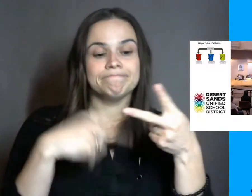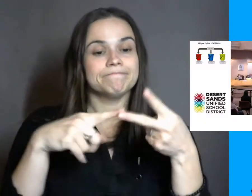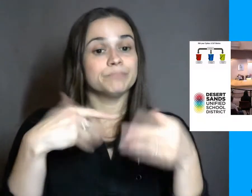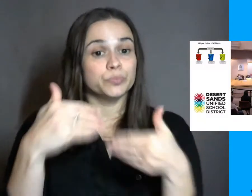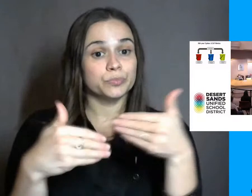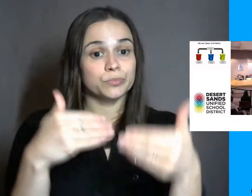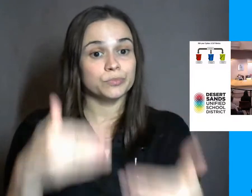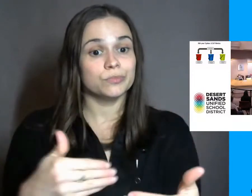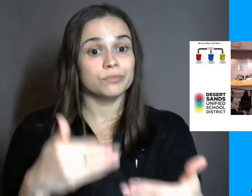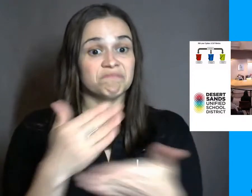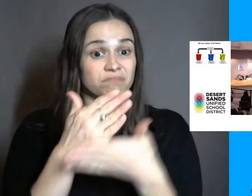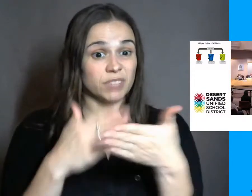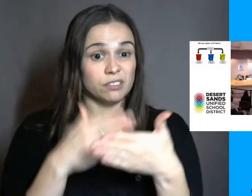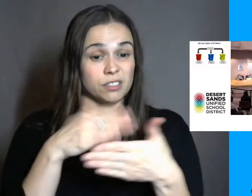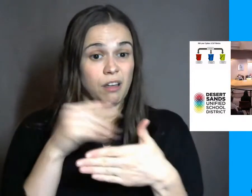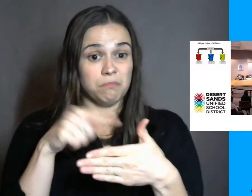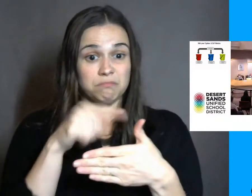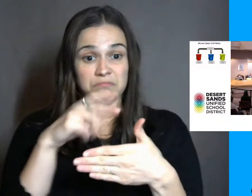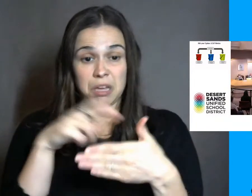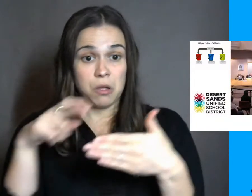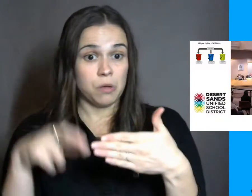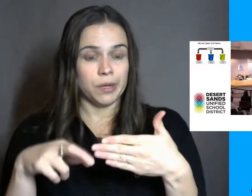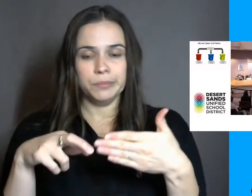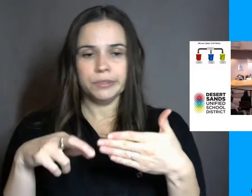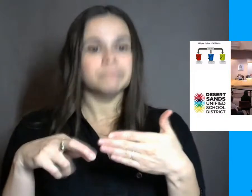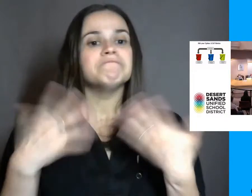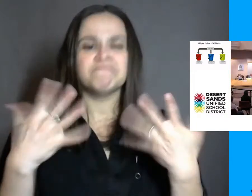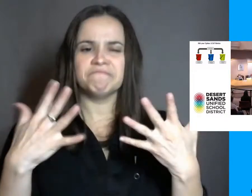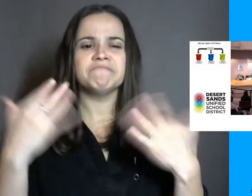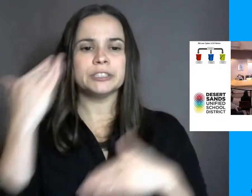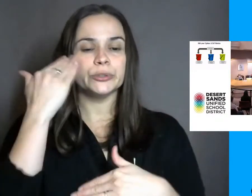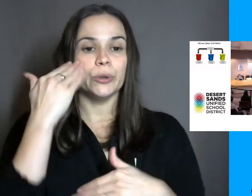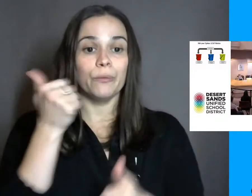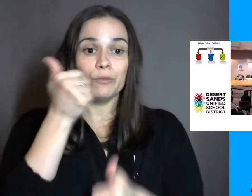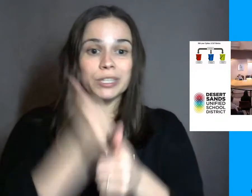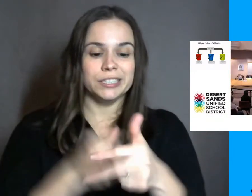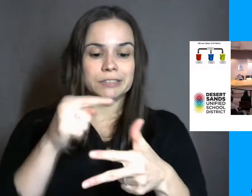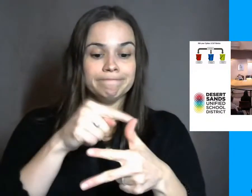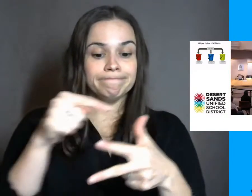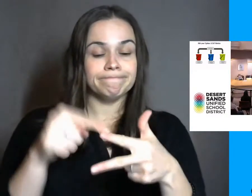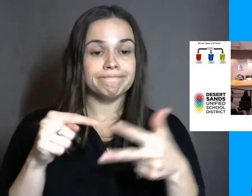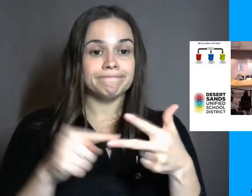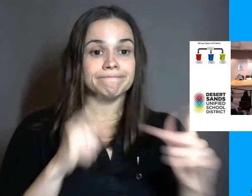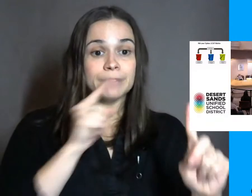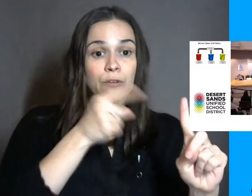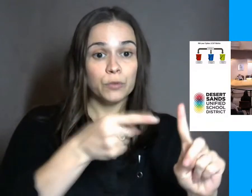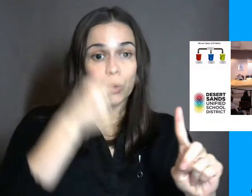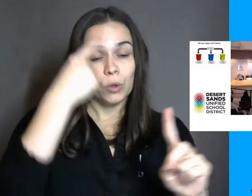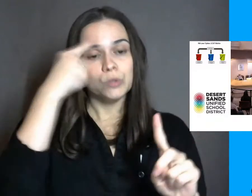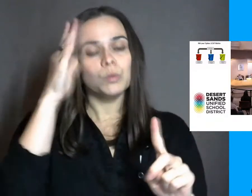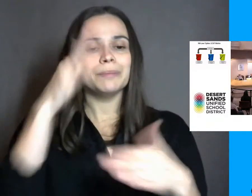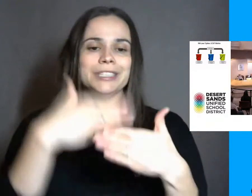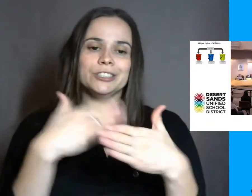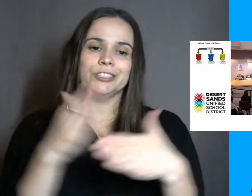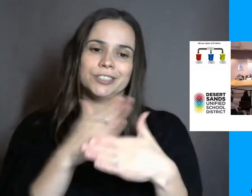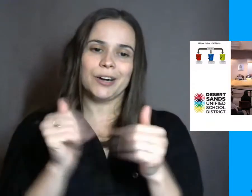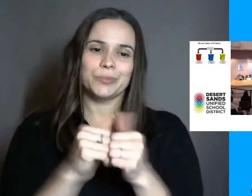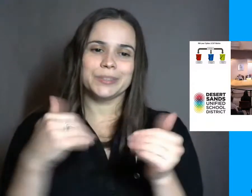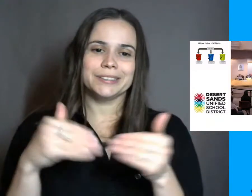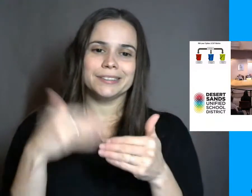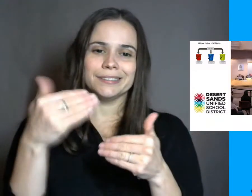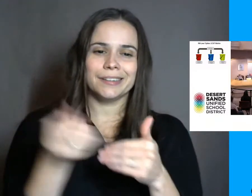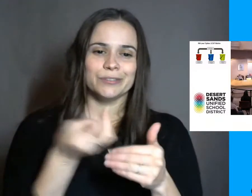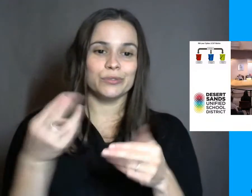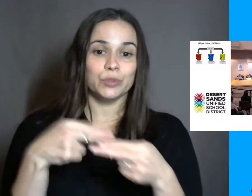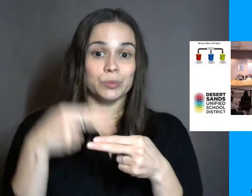some outcomes are known. The metrics for each of the LCAP goals will be shared on the following slides. And now you can move